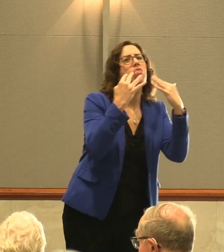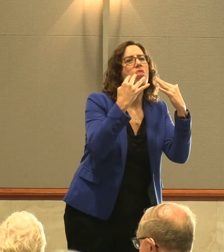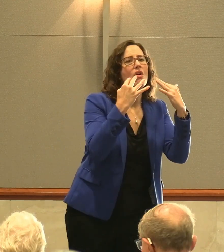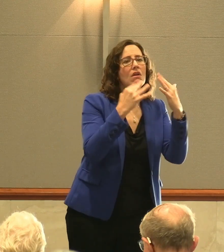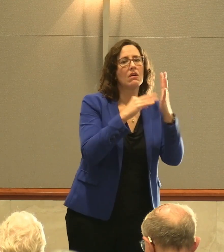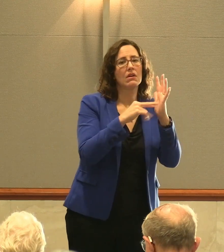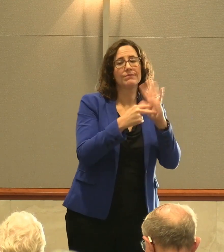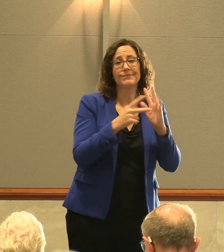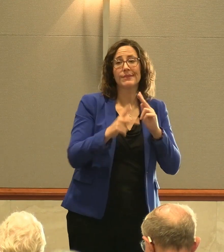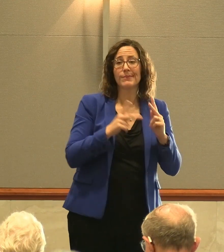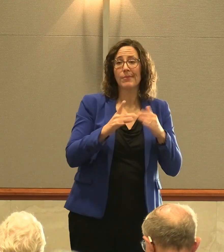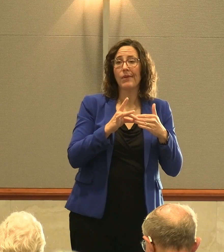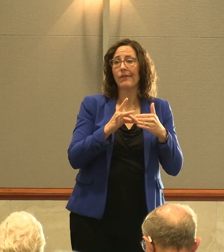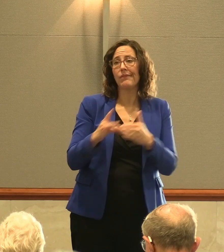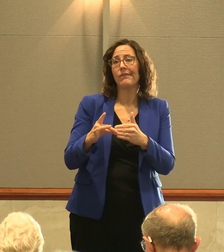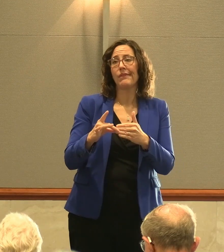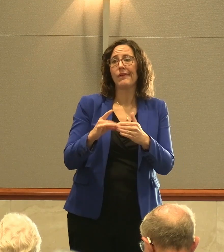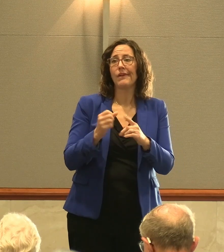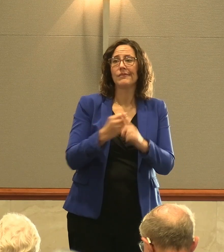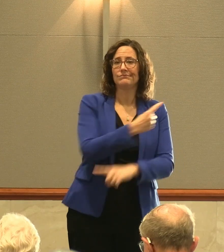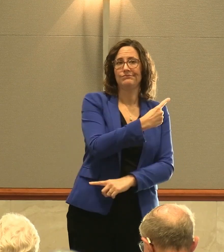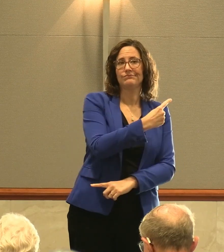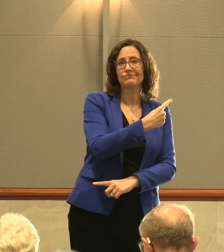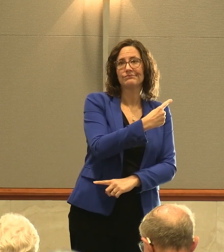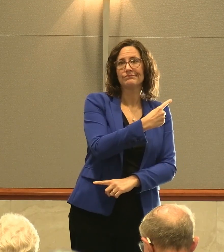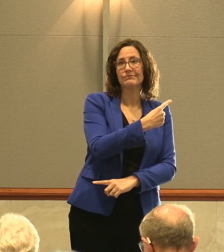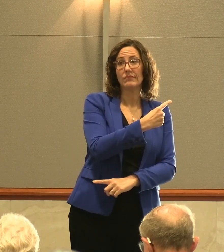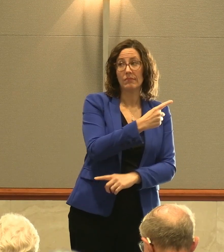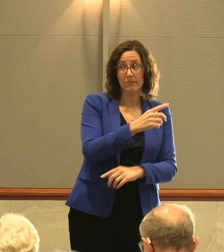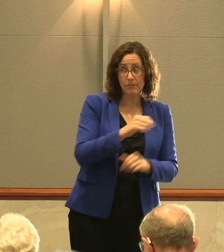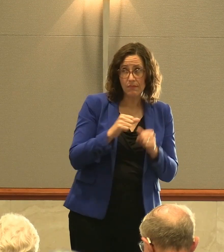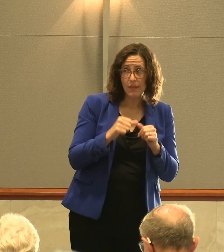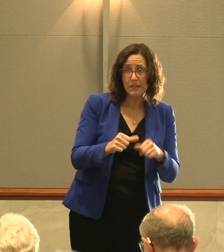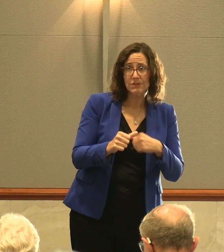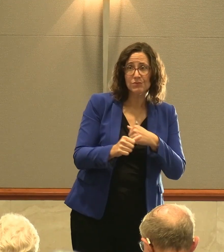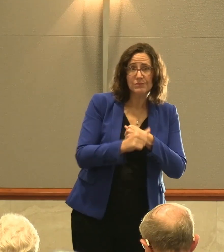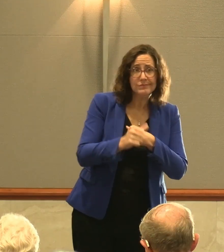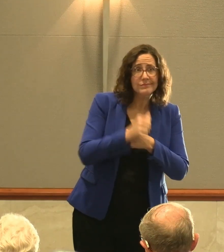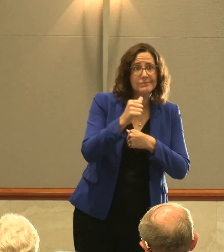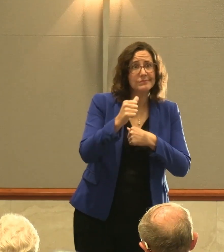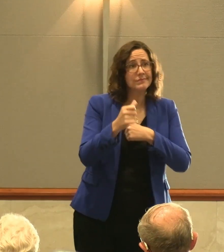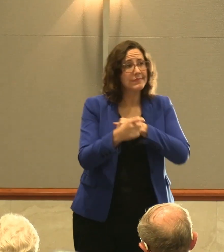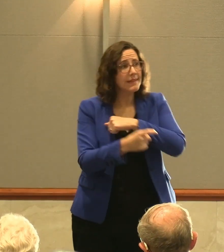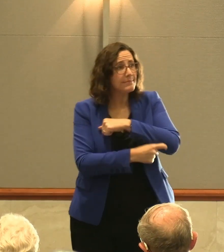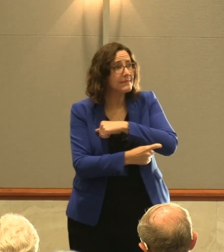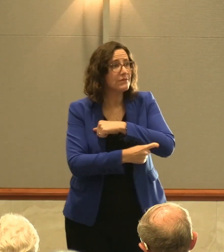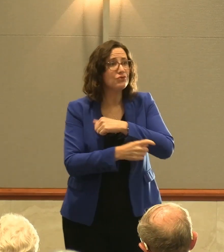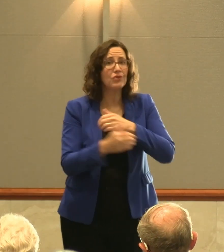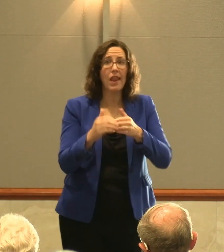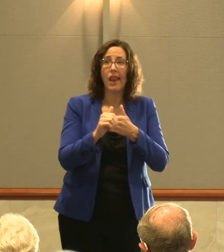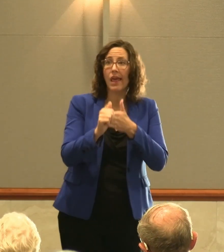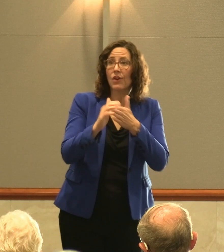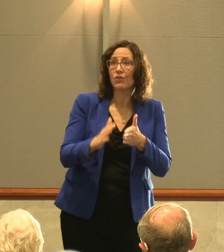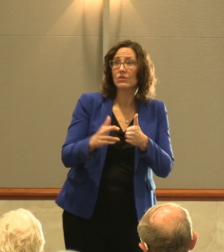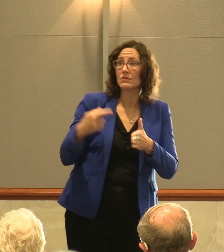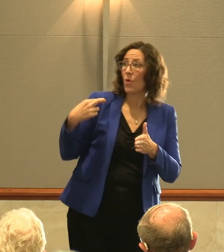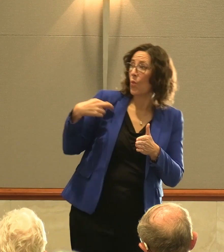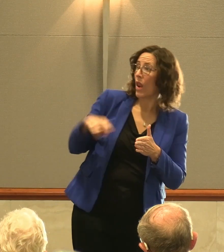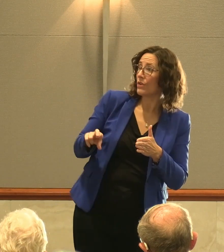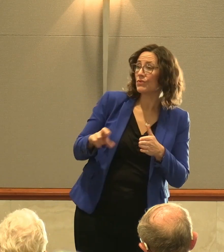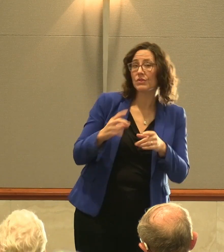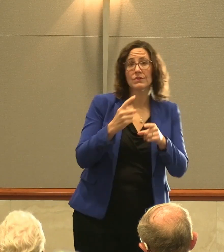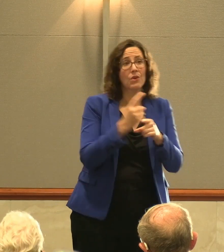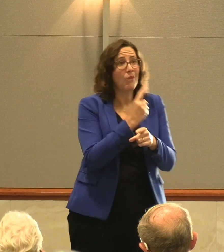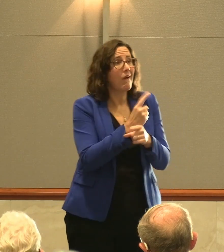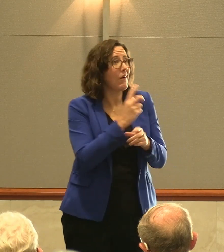the people astray. And this continues to be a danger and temptation of leaders, both religious and secular,